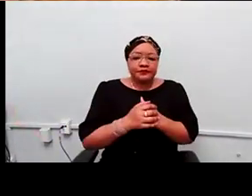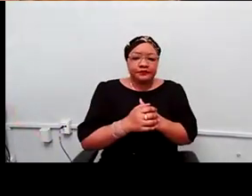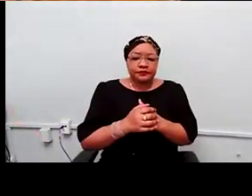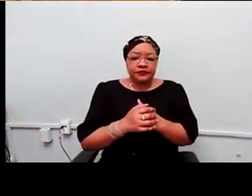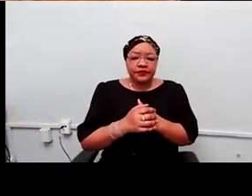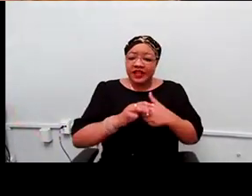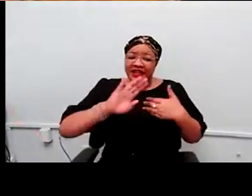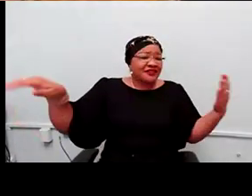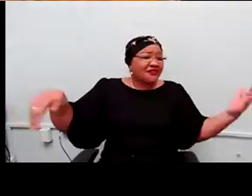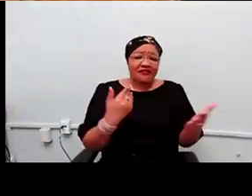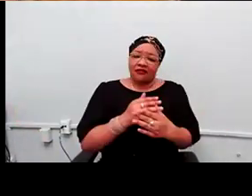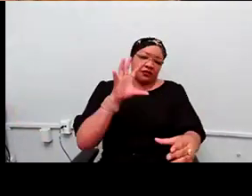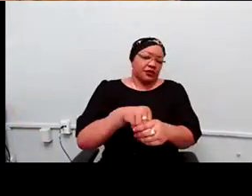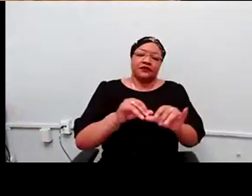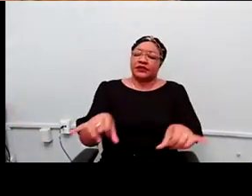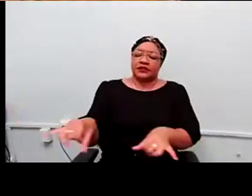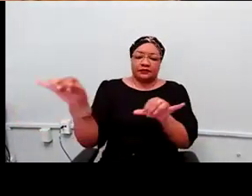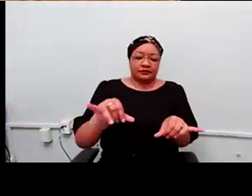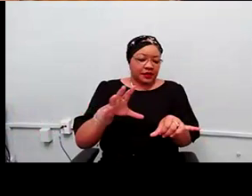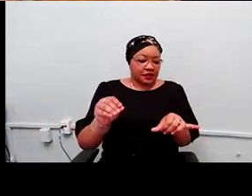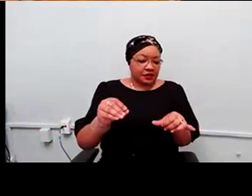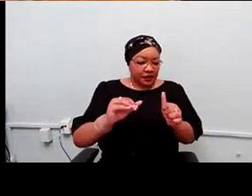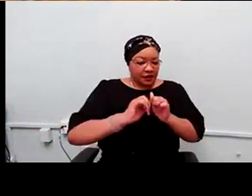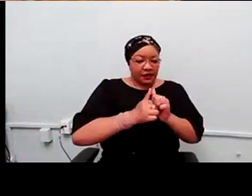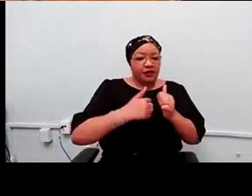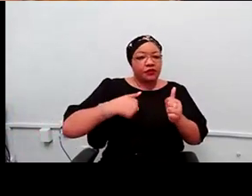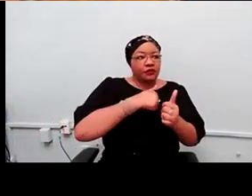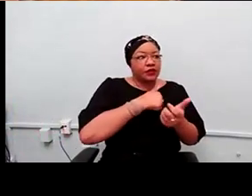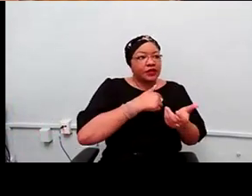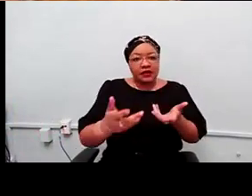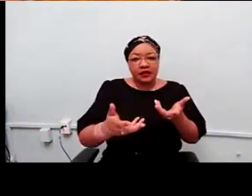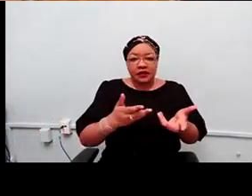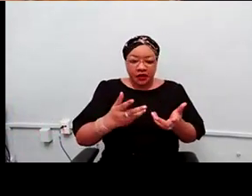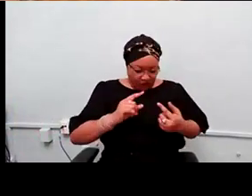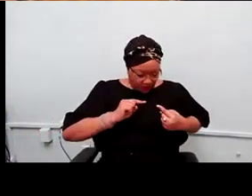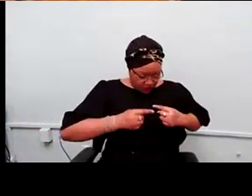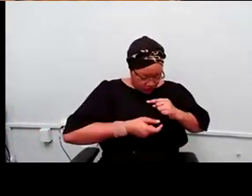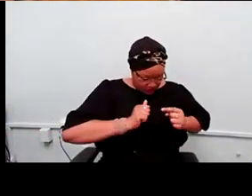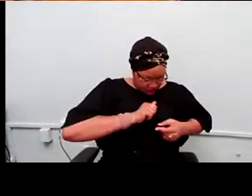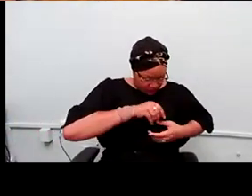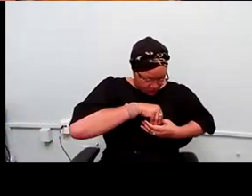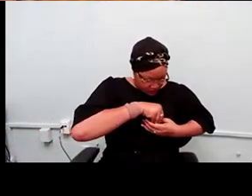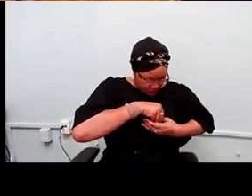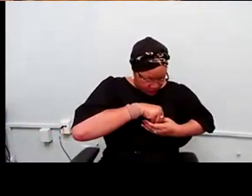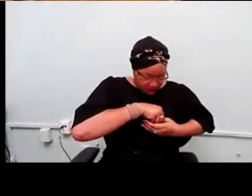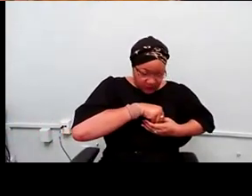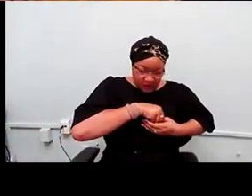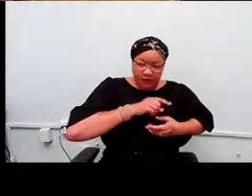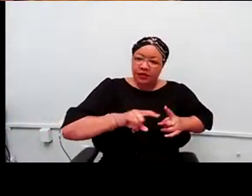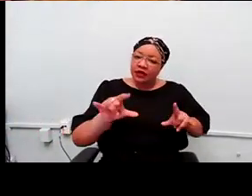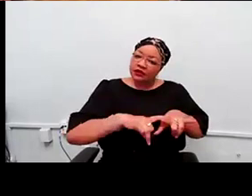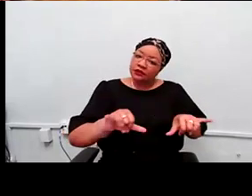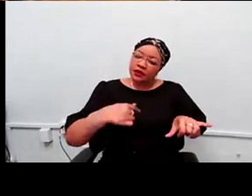It's all part of the same fabric, and the ways that we are wounded, and we are also wounding